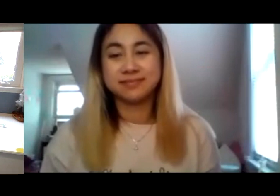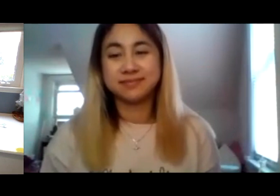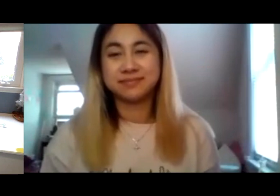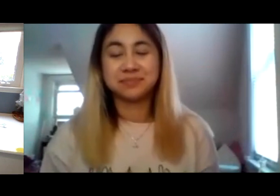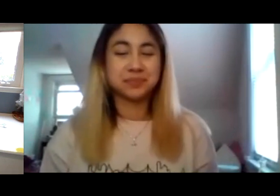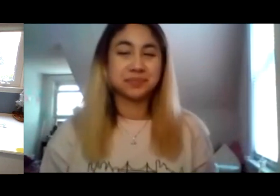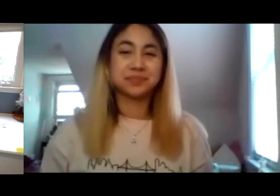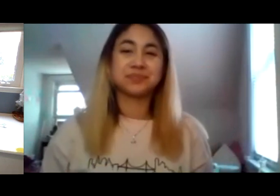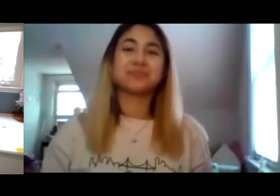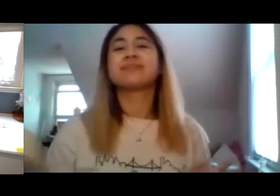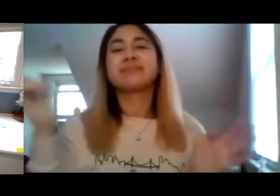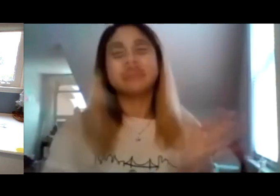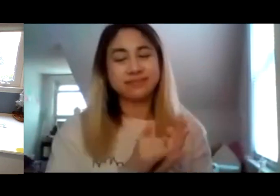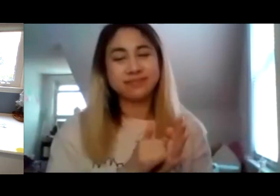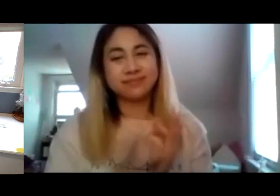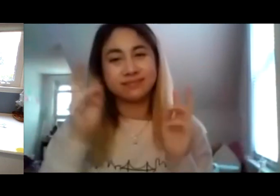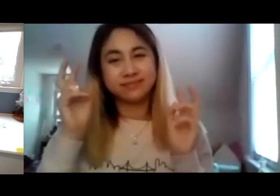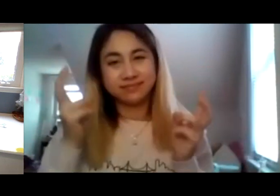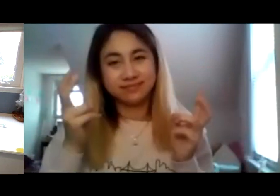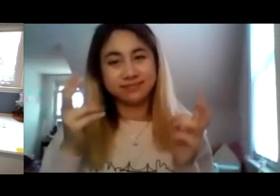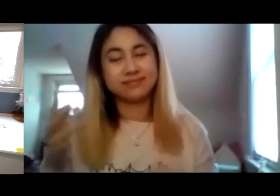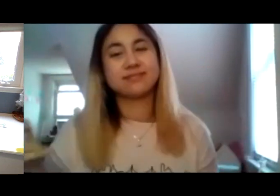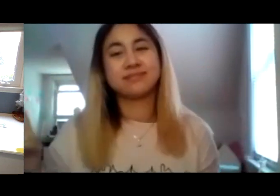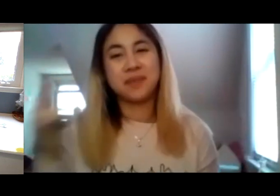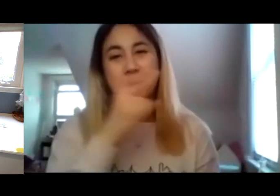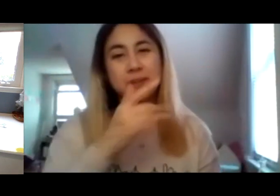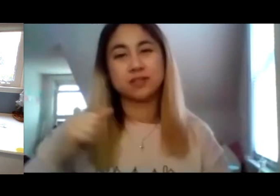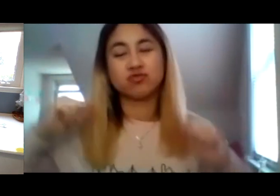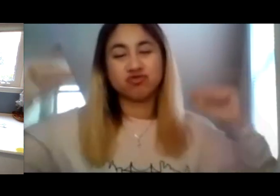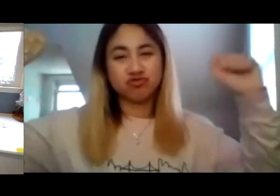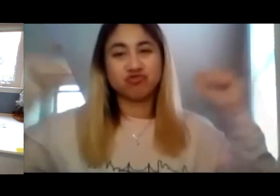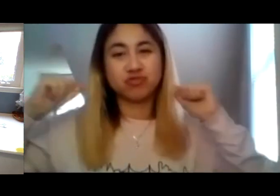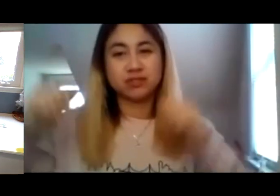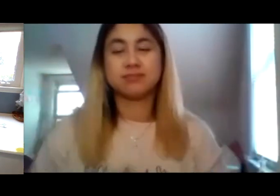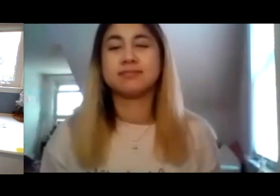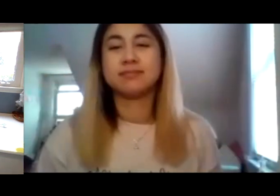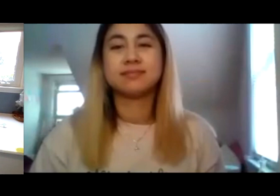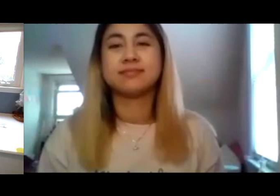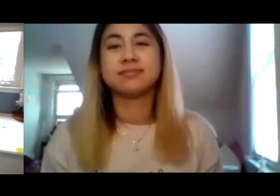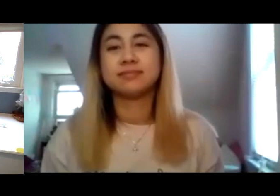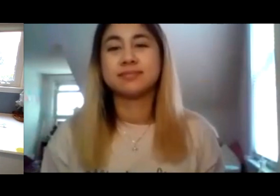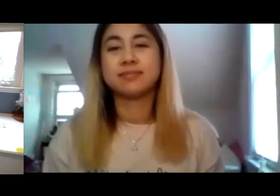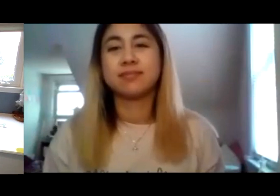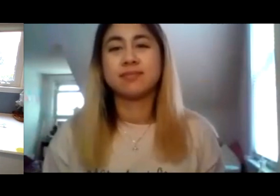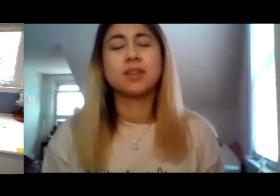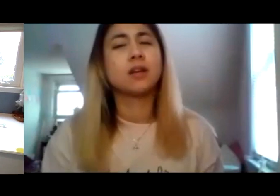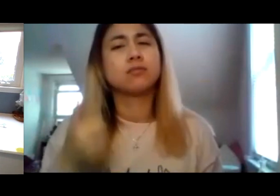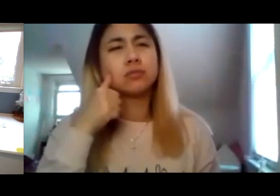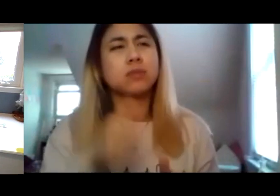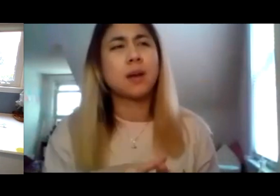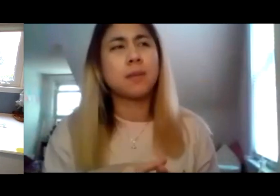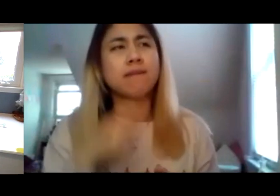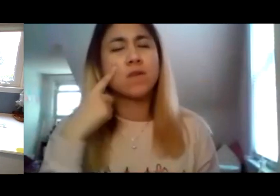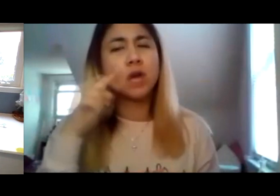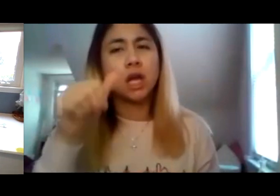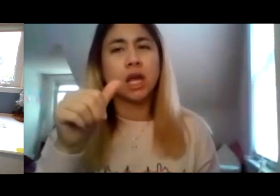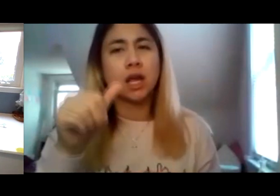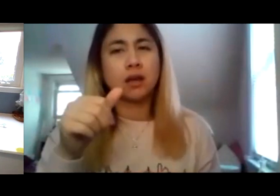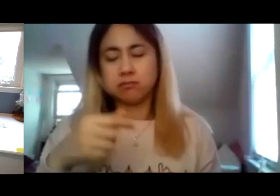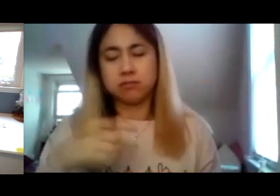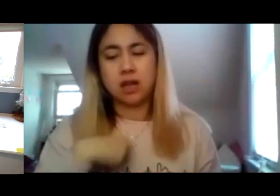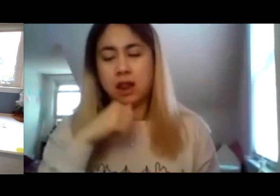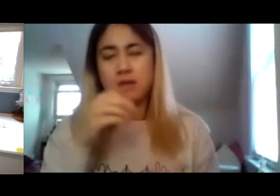Right? So we have our airplane stretch. And actually, we didn't write it down, but for A, we also learned